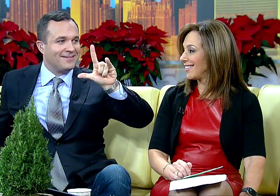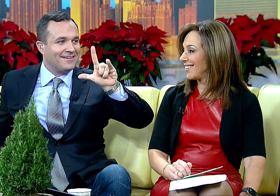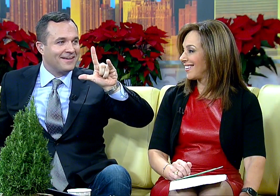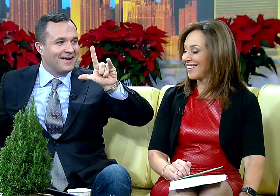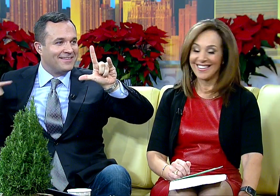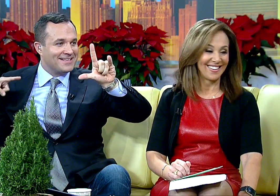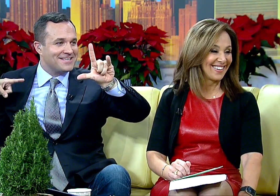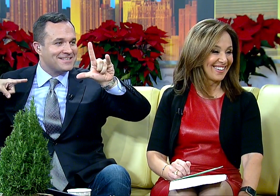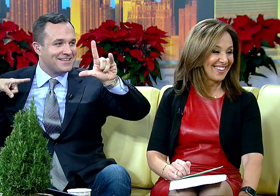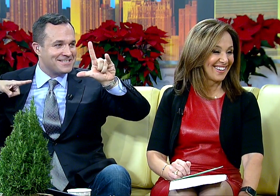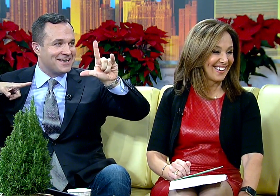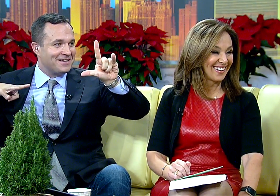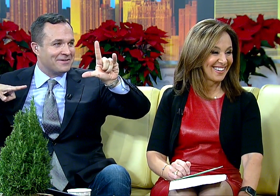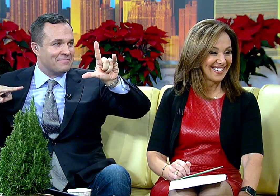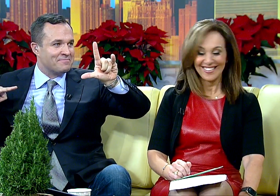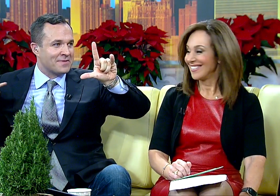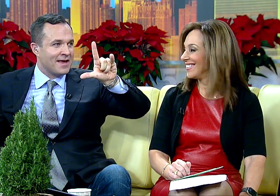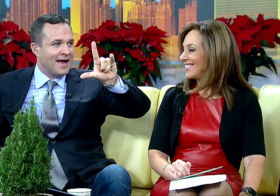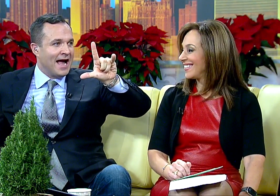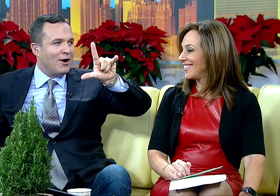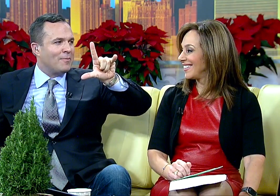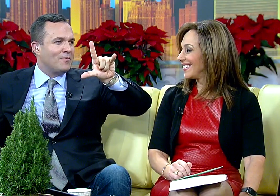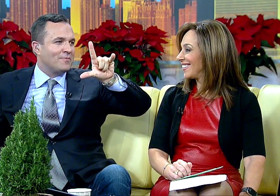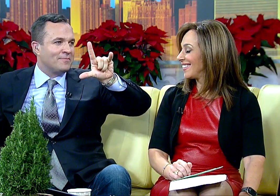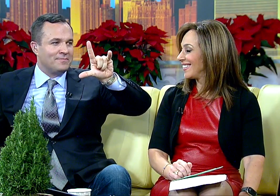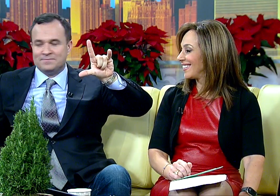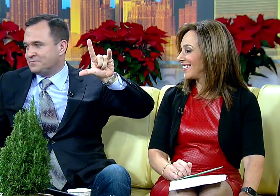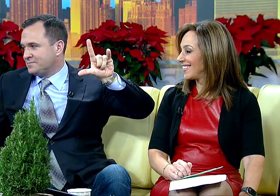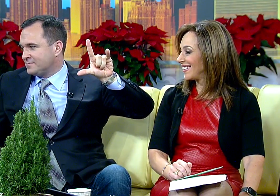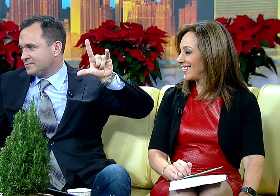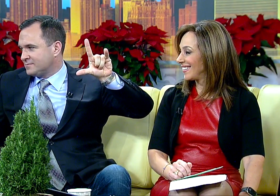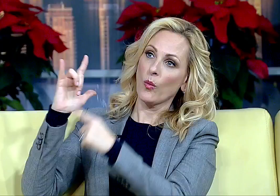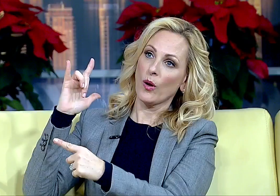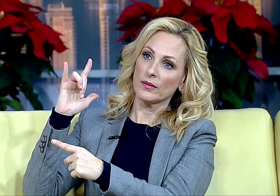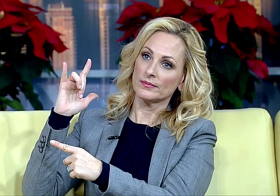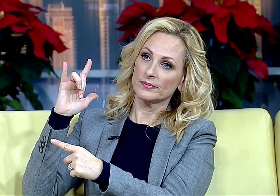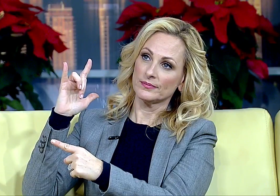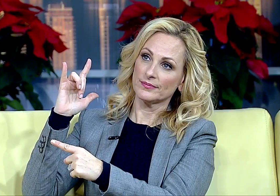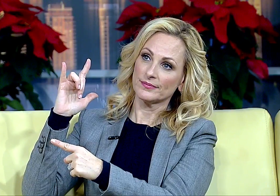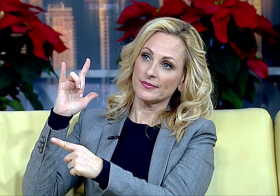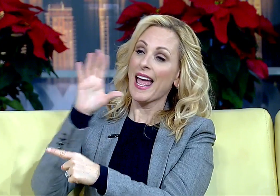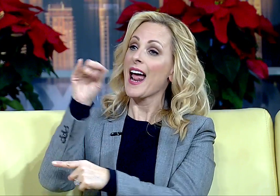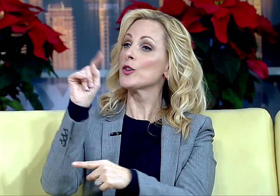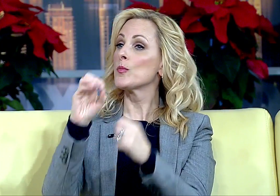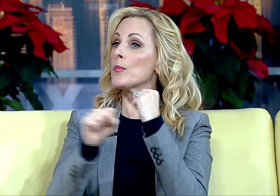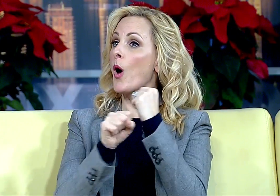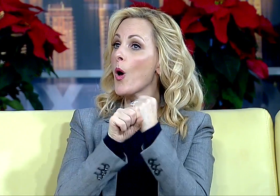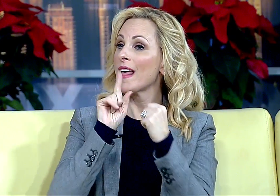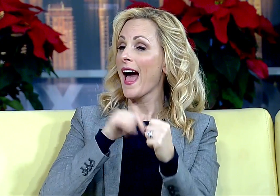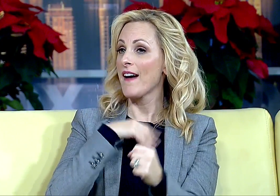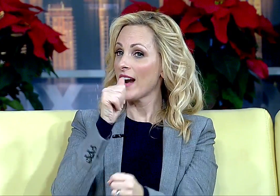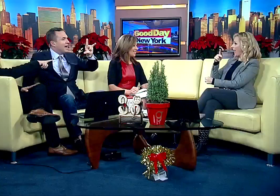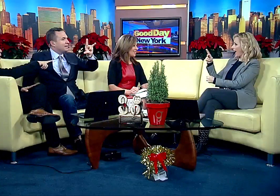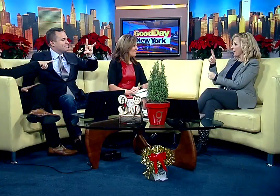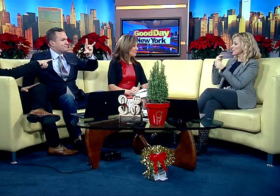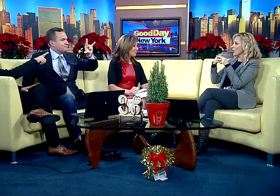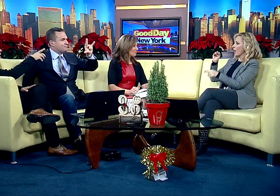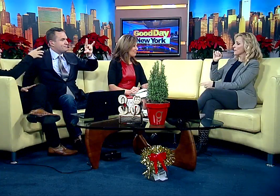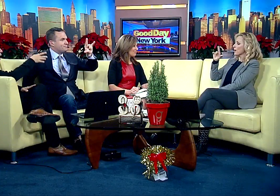roll. This is that. This is I love it's like you. that means I love you. How- The reason is because it's the I, the L, and the Y. Ah. And to promote it, I also have an app